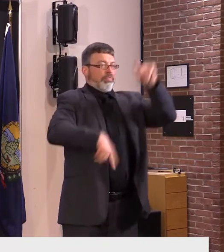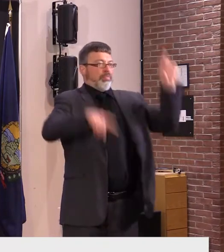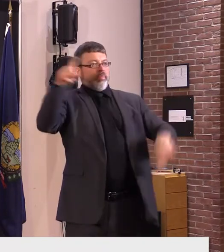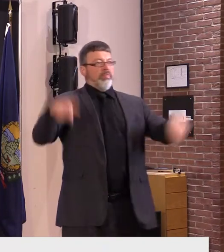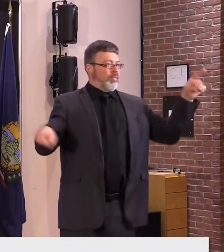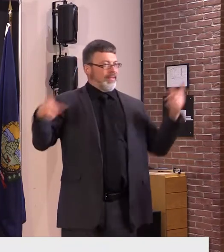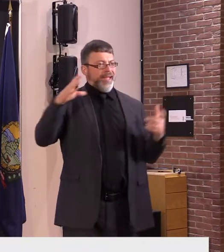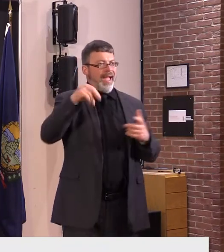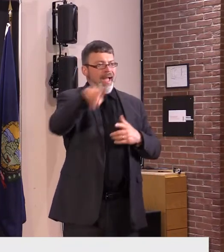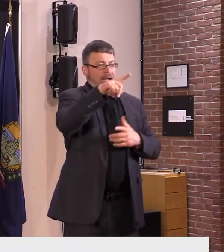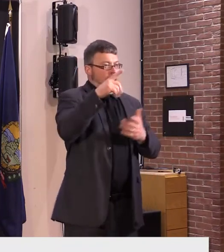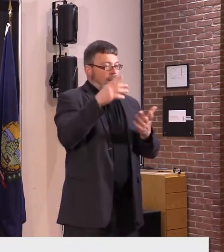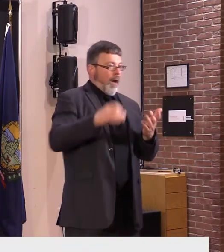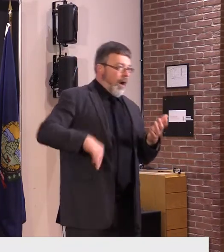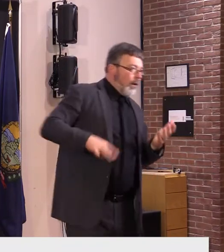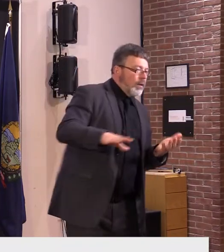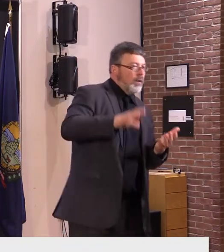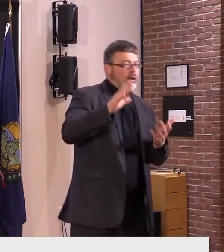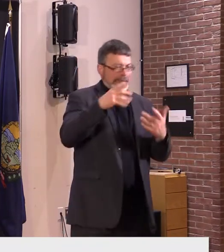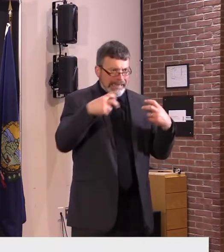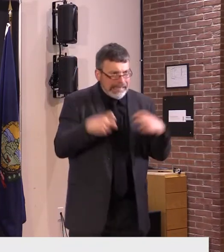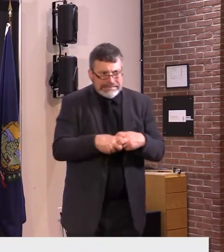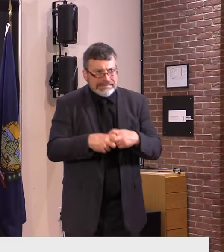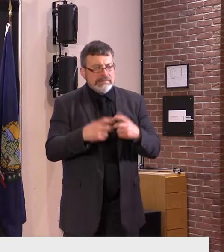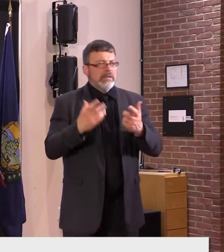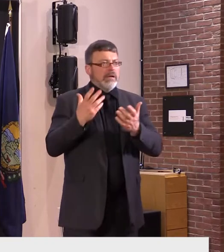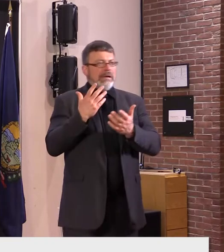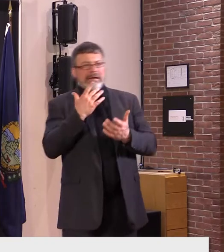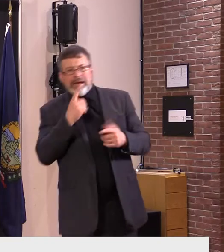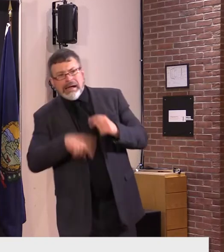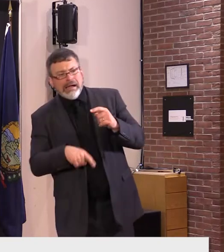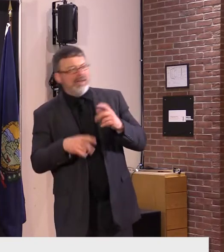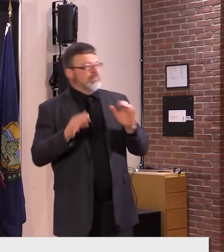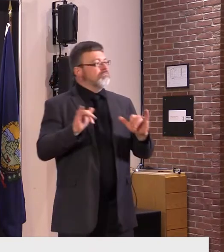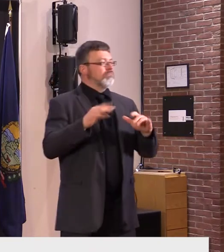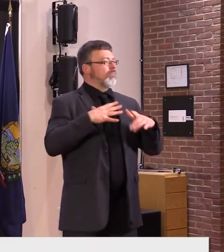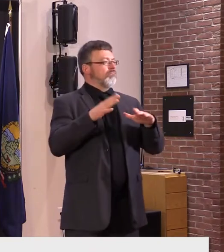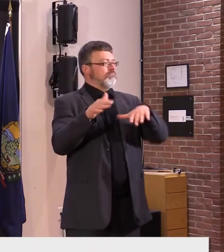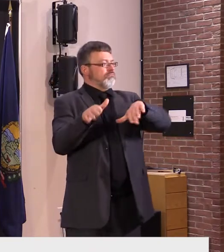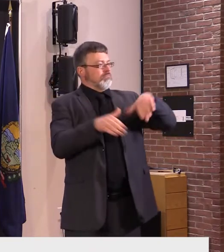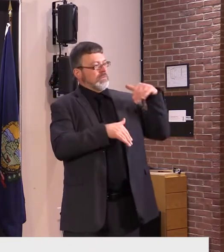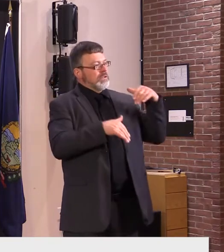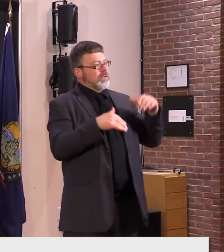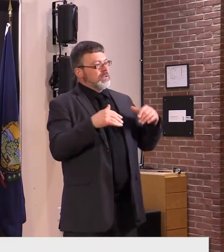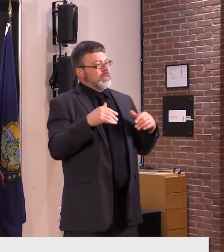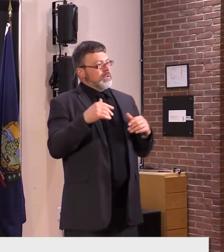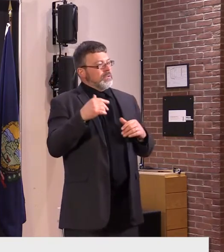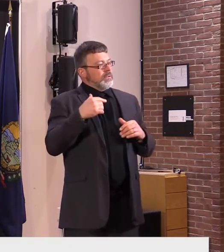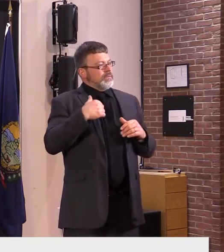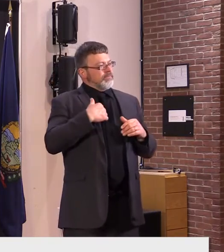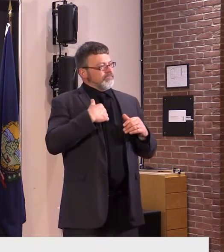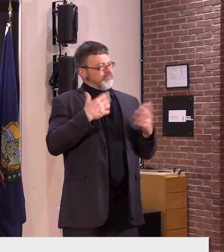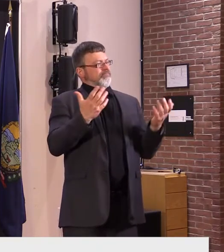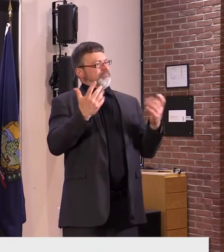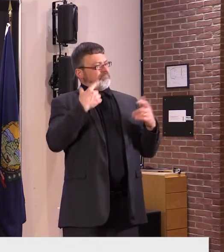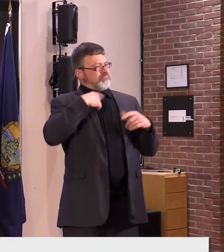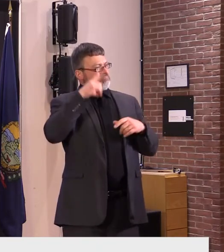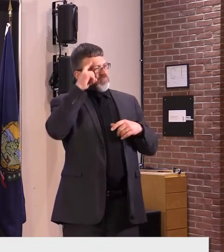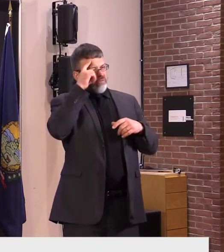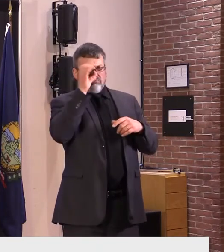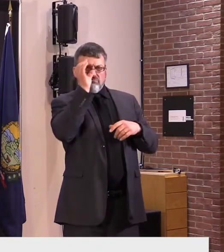future that we would have people who are more vulnerable, that don't have the financial means, were actually going to